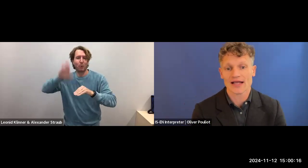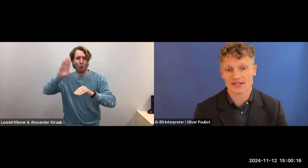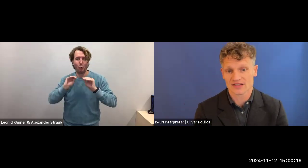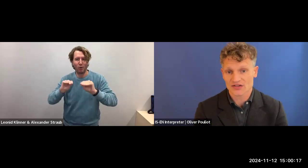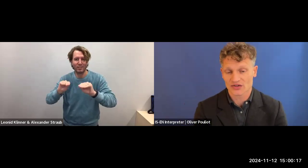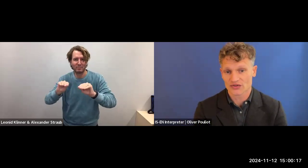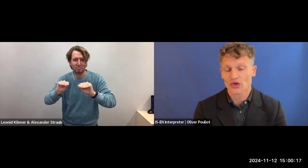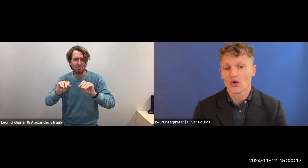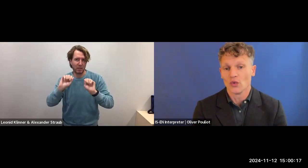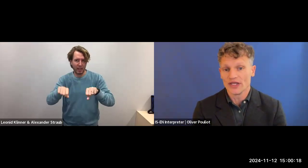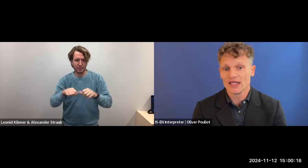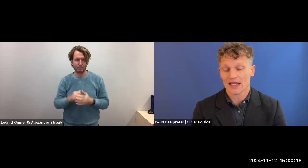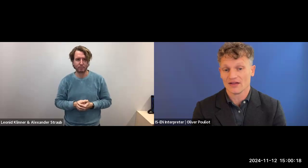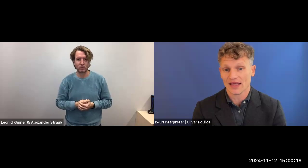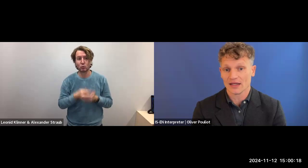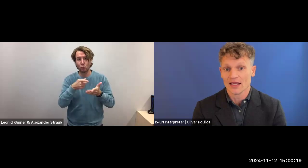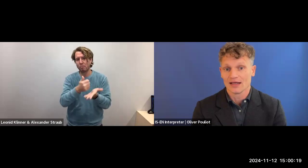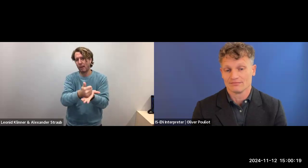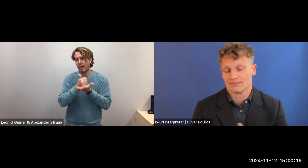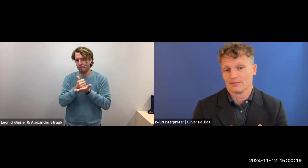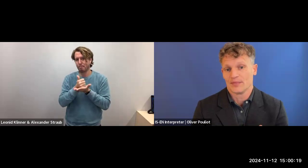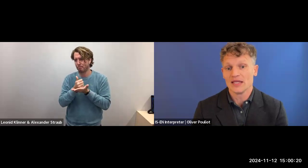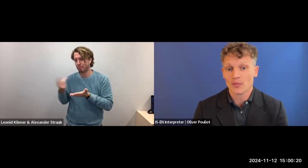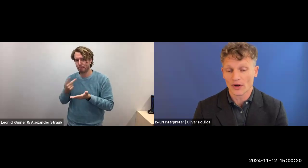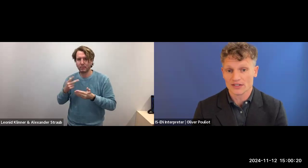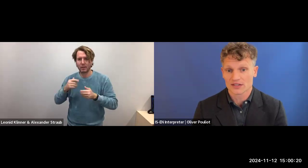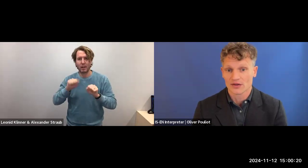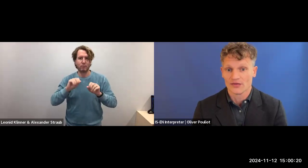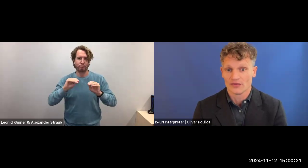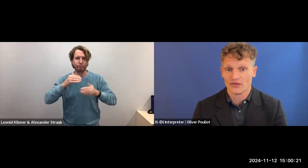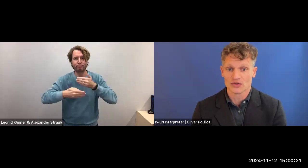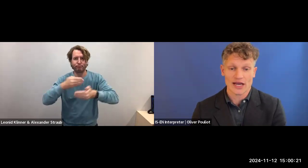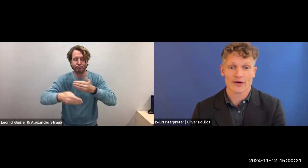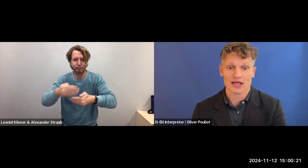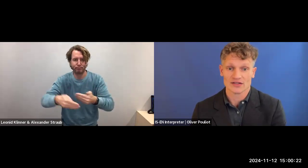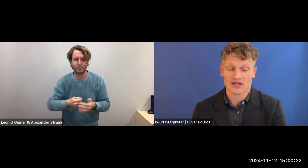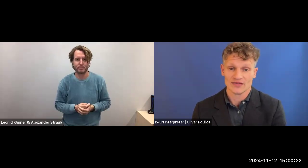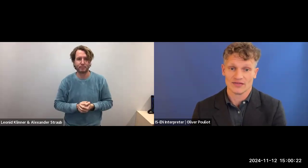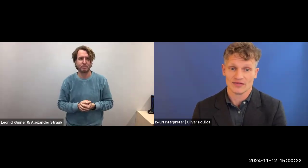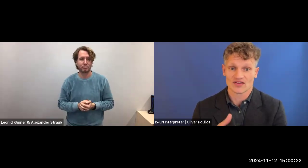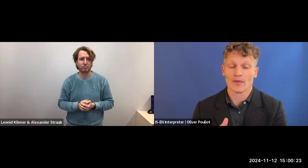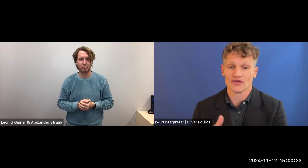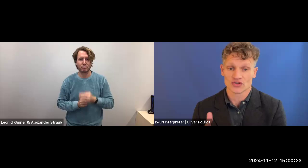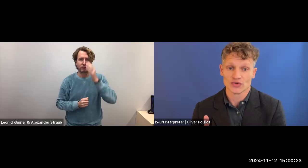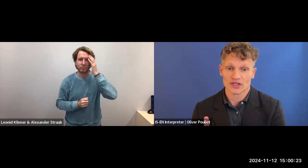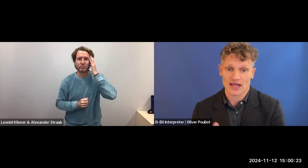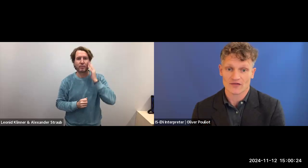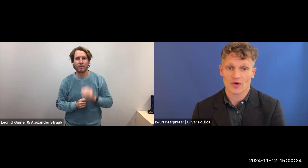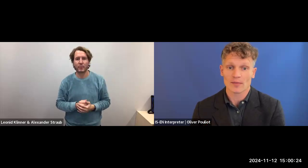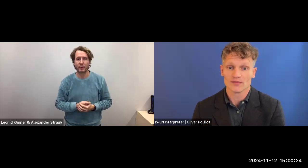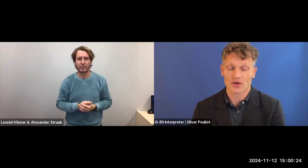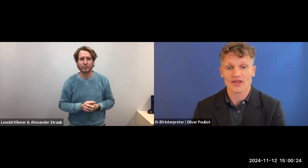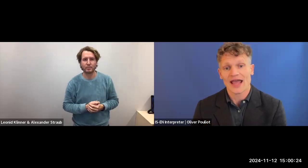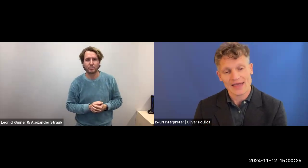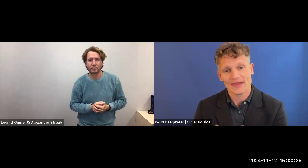And as assessors, we can then pinpoint those areas that some of the students